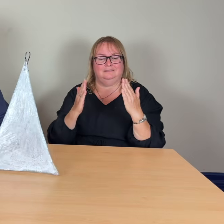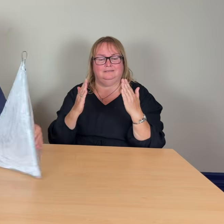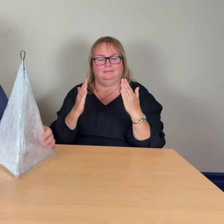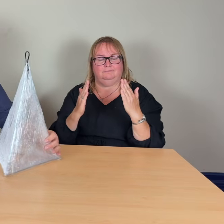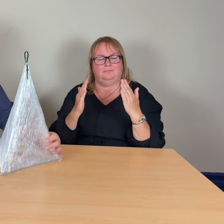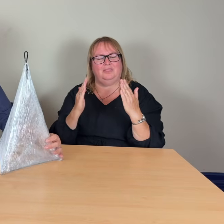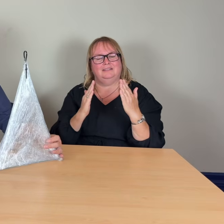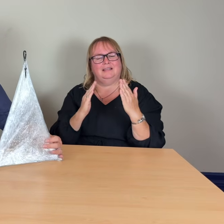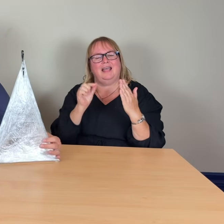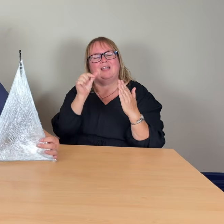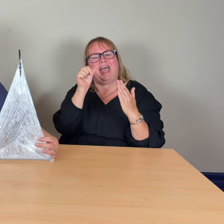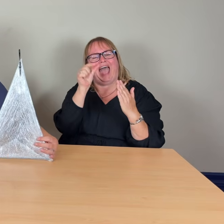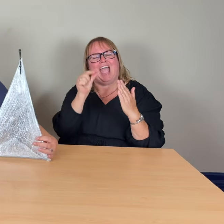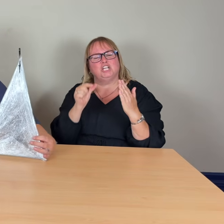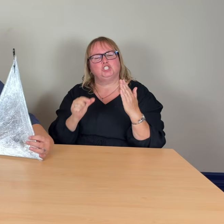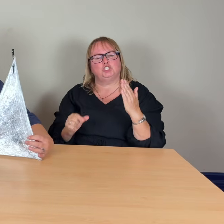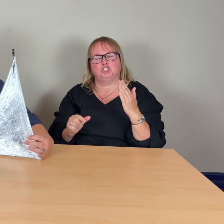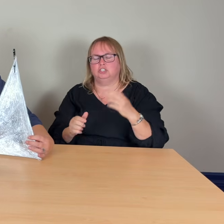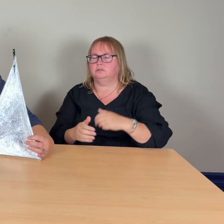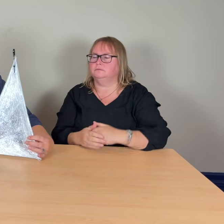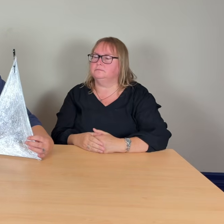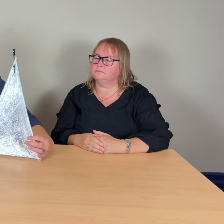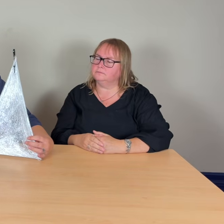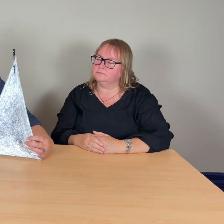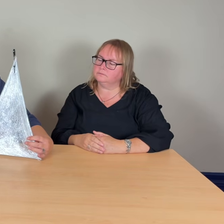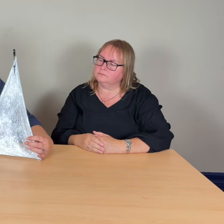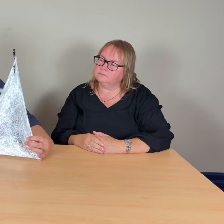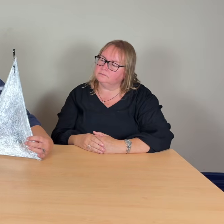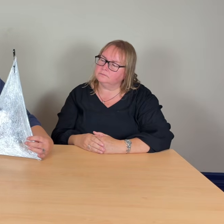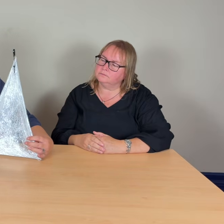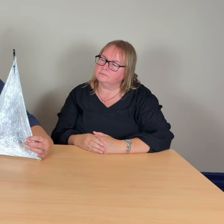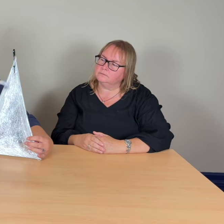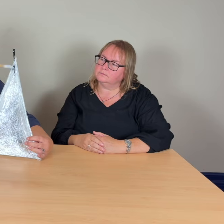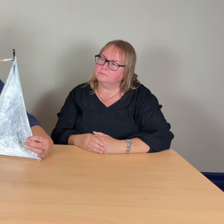the edges as well.